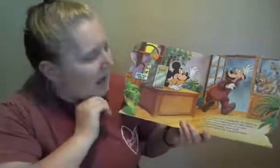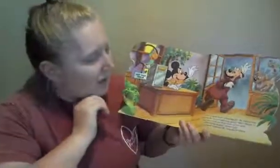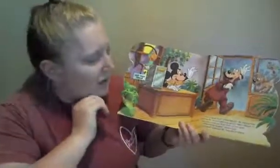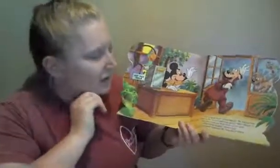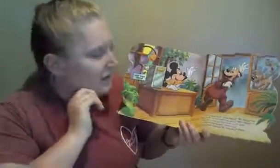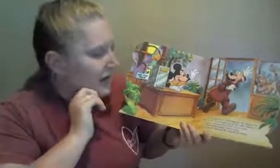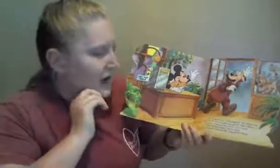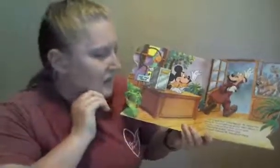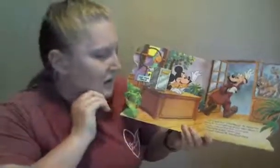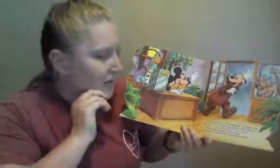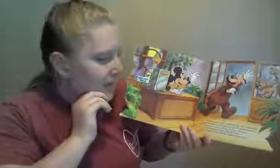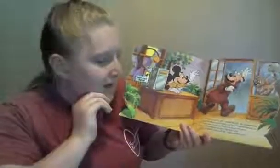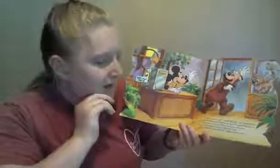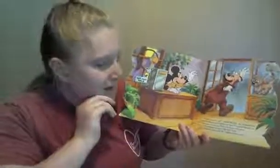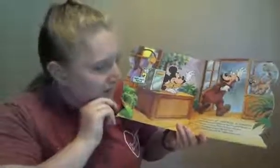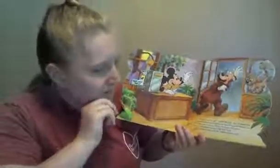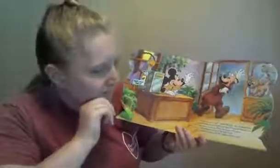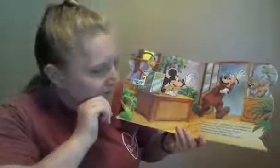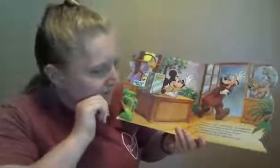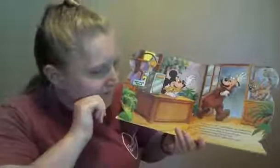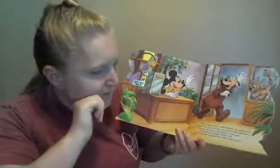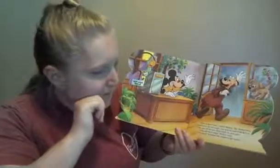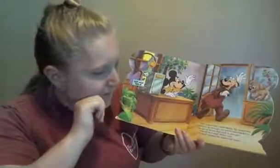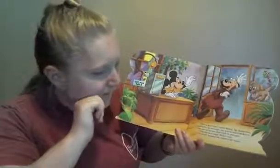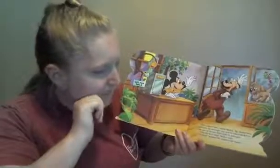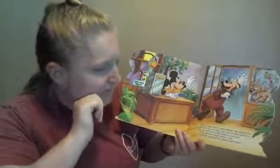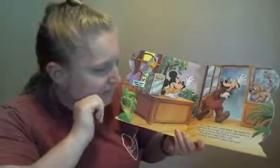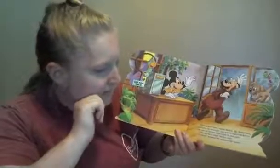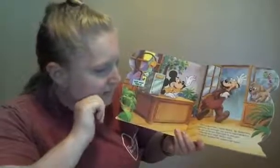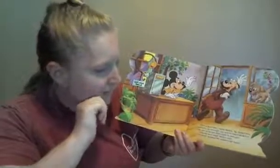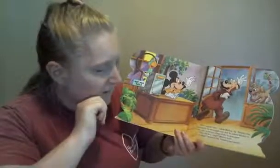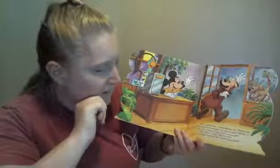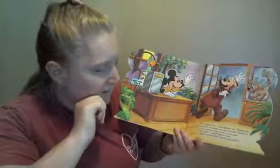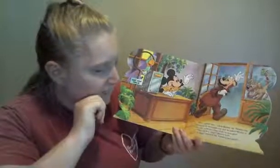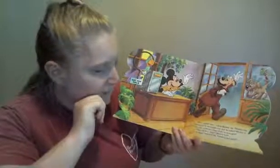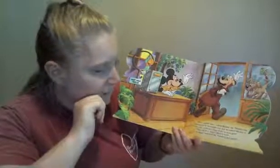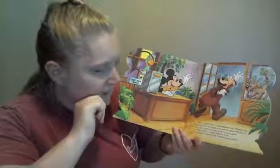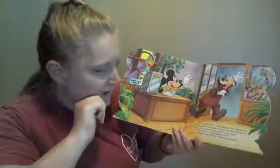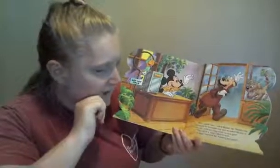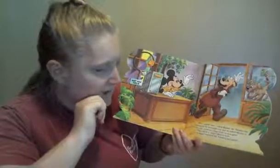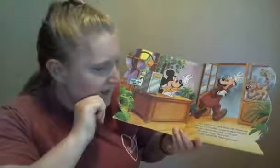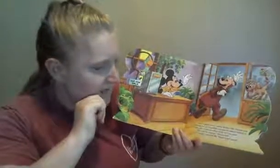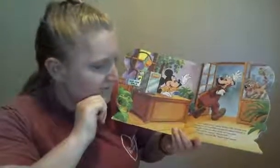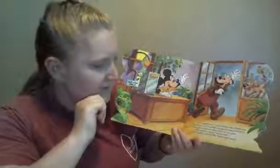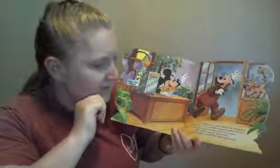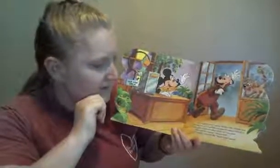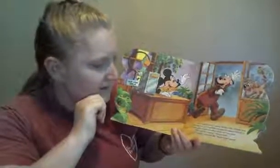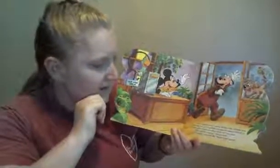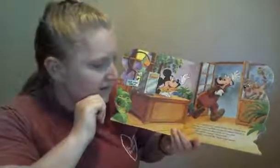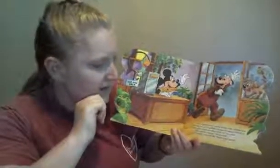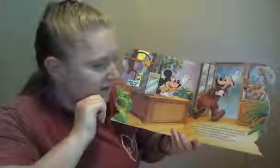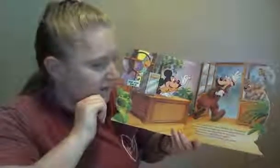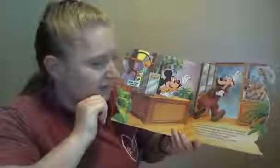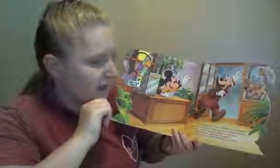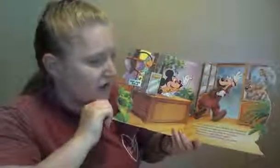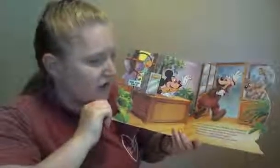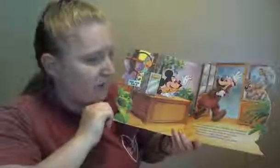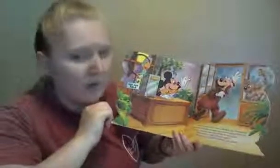Have a good time, called Mickey. Mr. Palmer was leaving for an overnight trip, and he asked Mickey to take care of his pet shop while